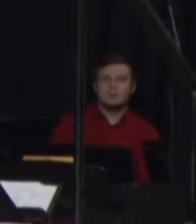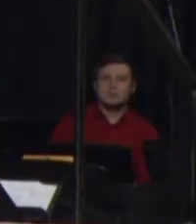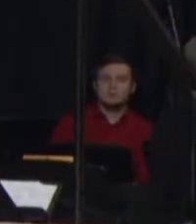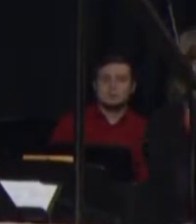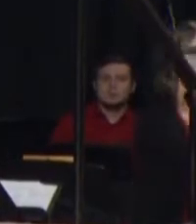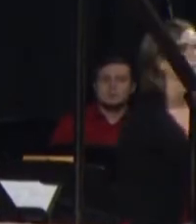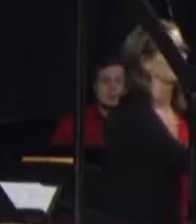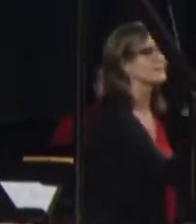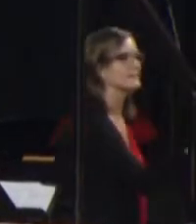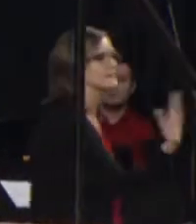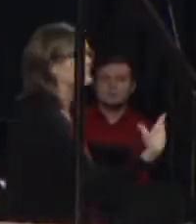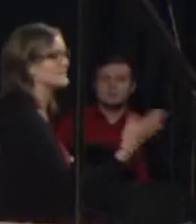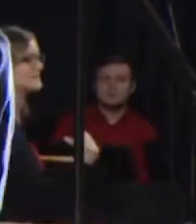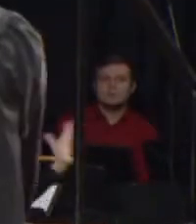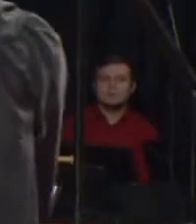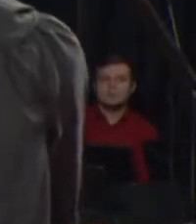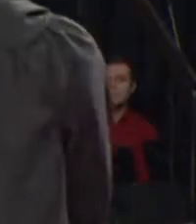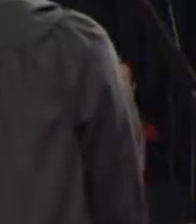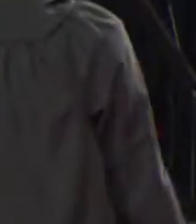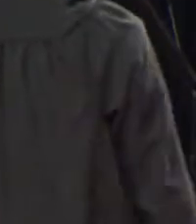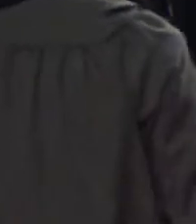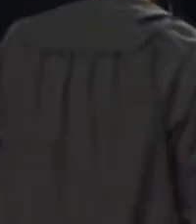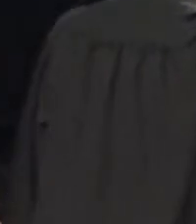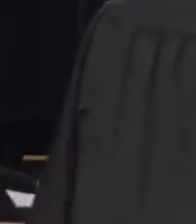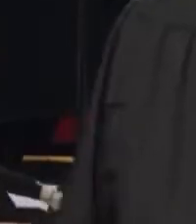Taylor Lindsay Lee Mayfield.